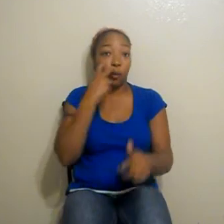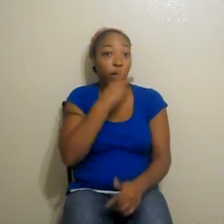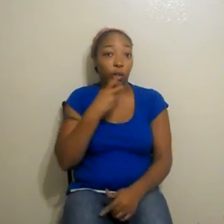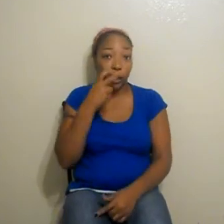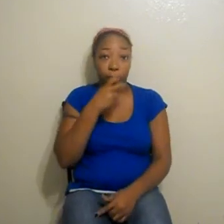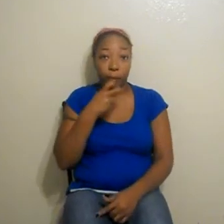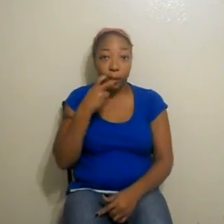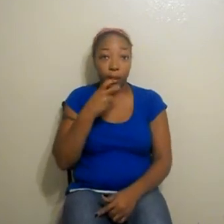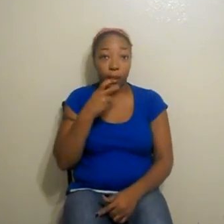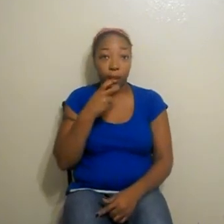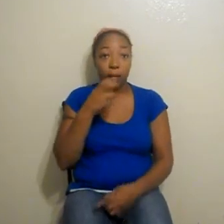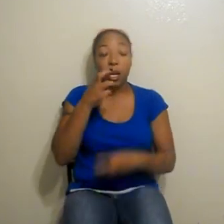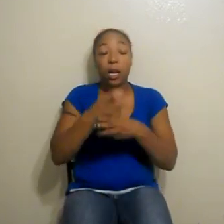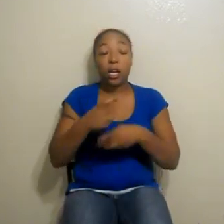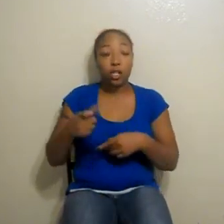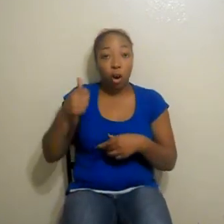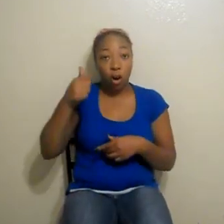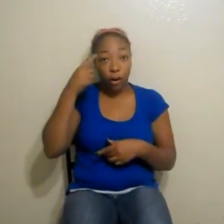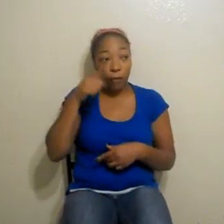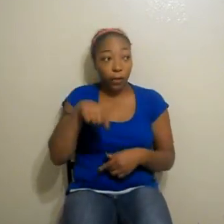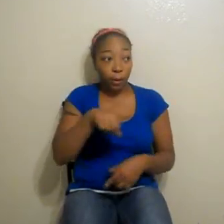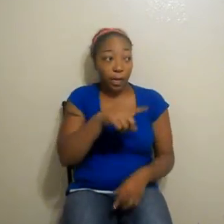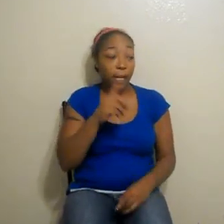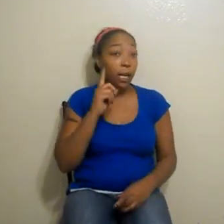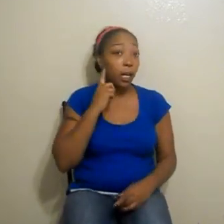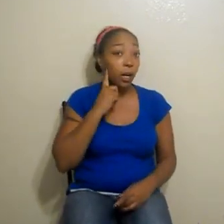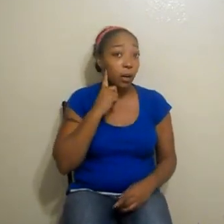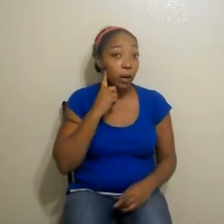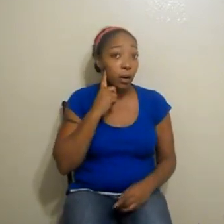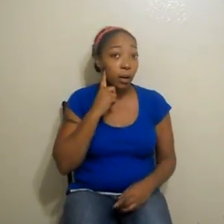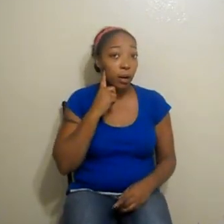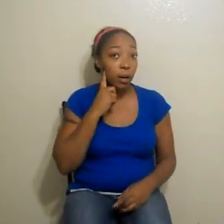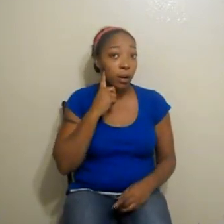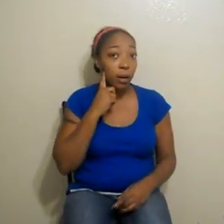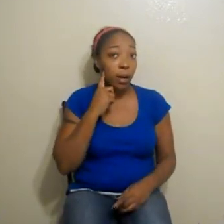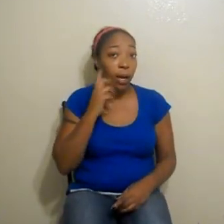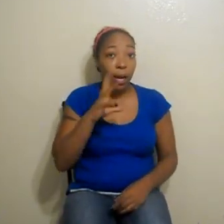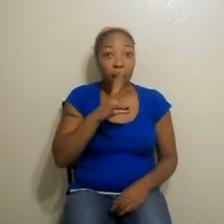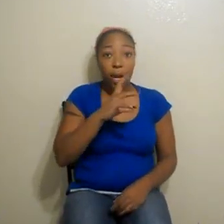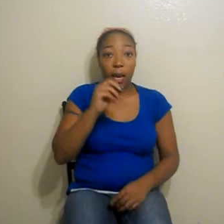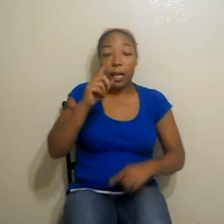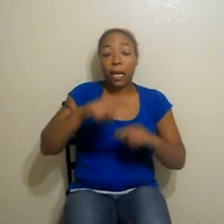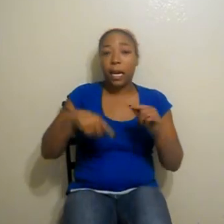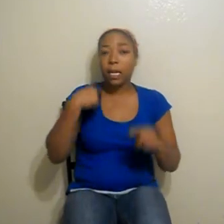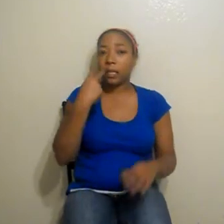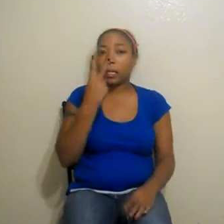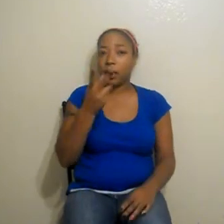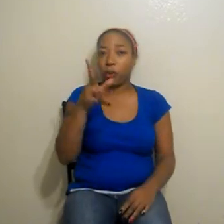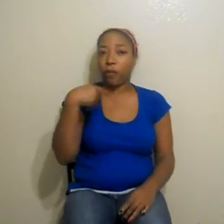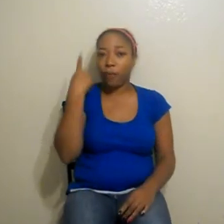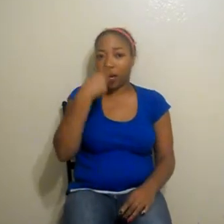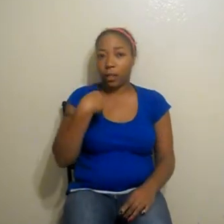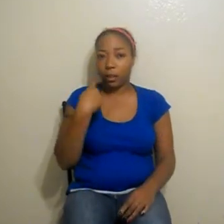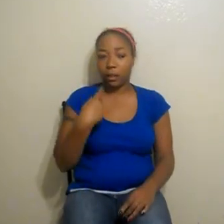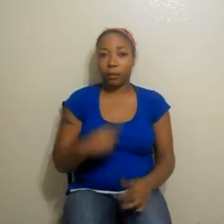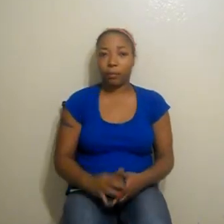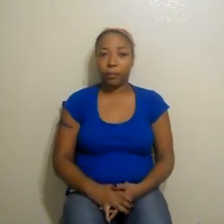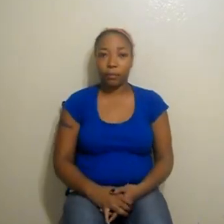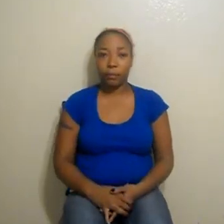your lips. It's harder for them to hear, and they can't see your face.